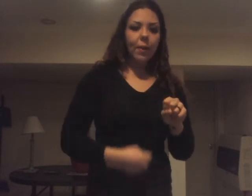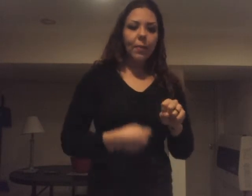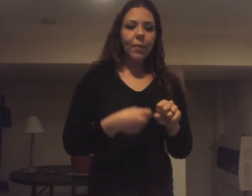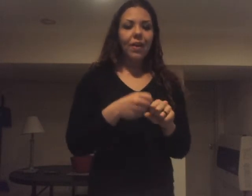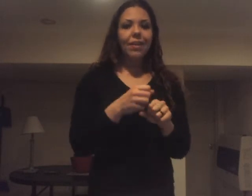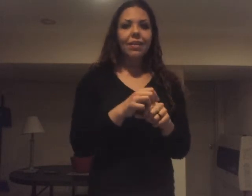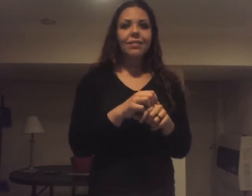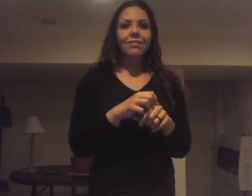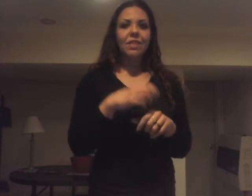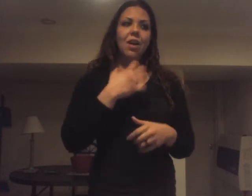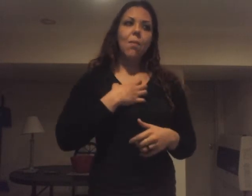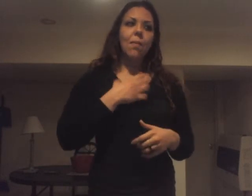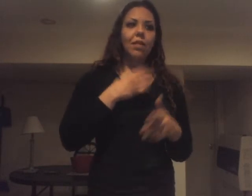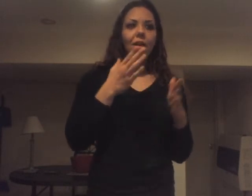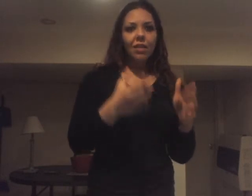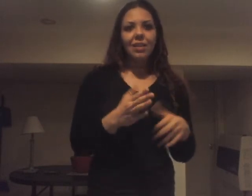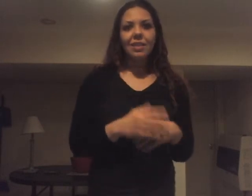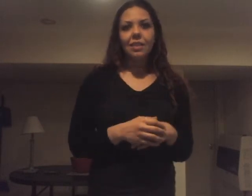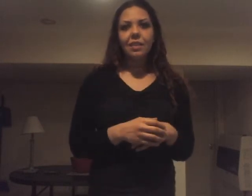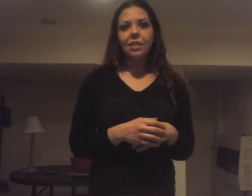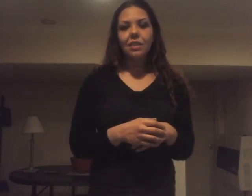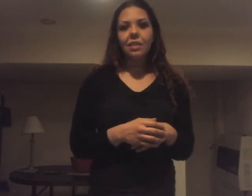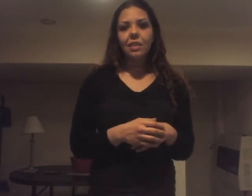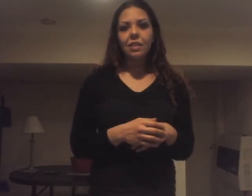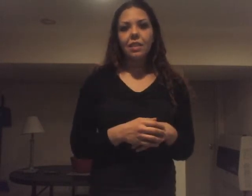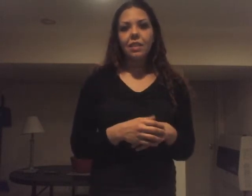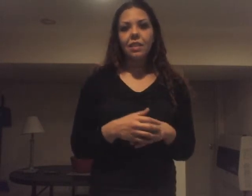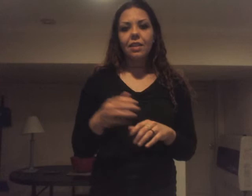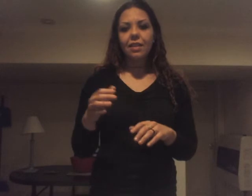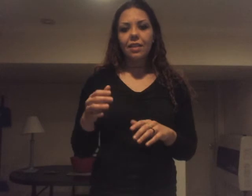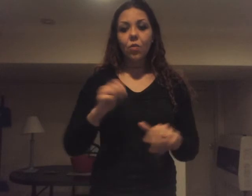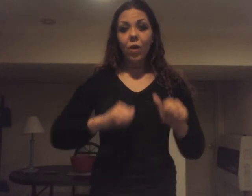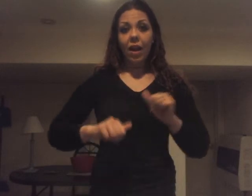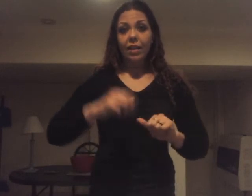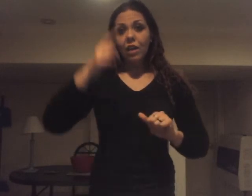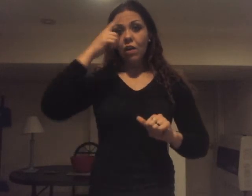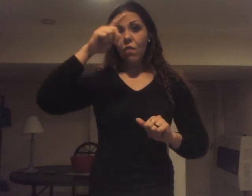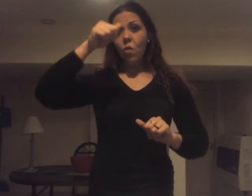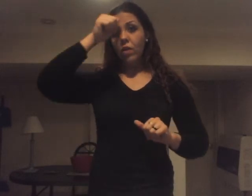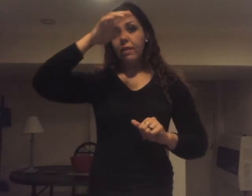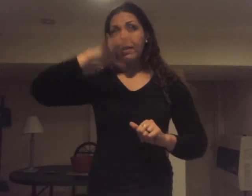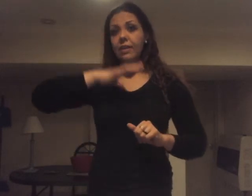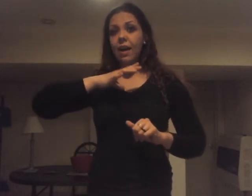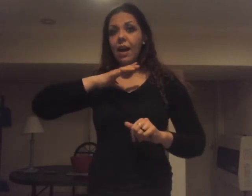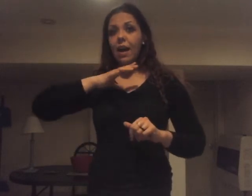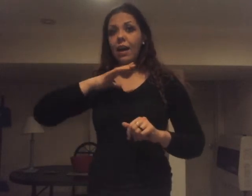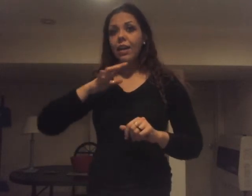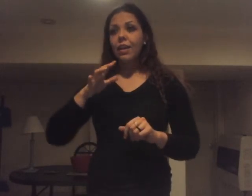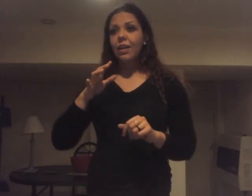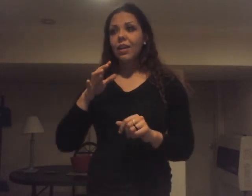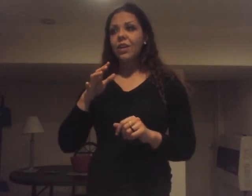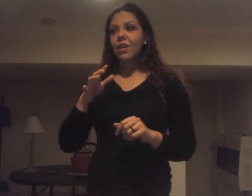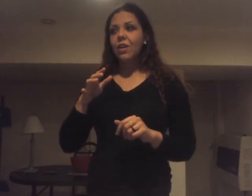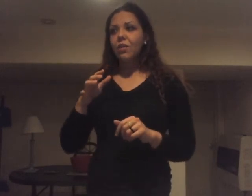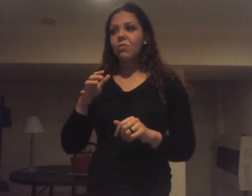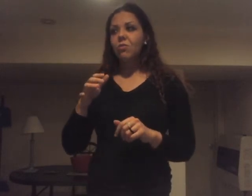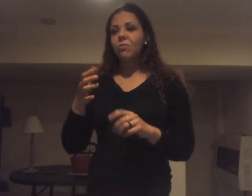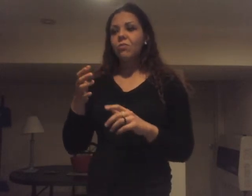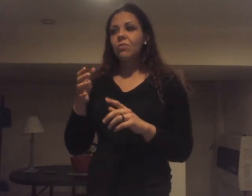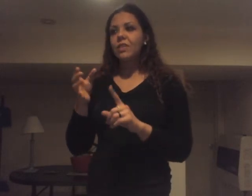acting for the guy who had been accused of rape. And their hope was that I